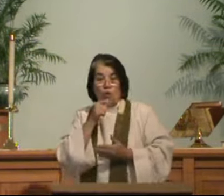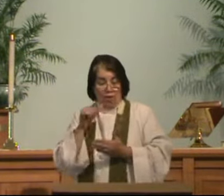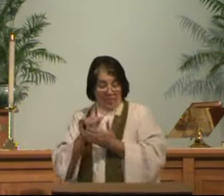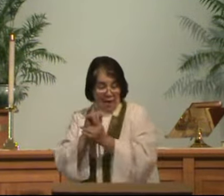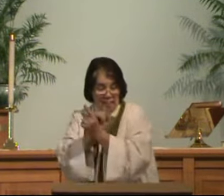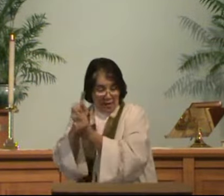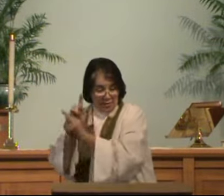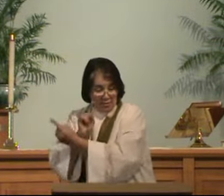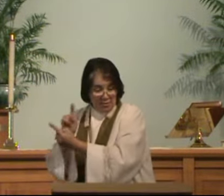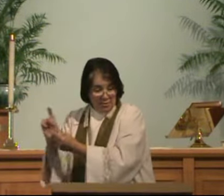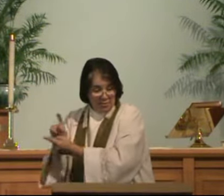who they met,